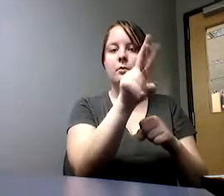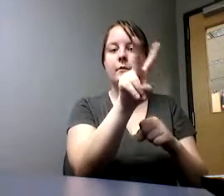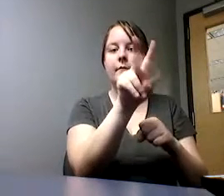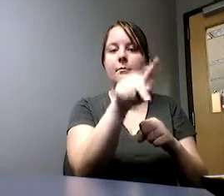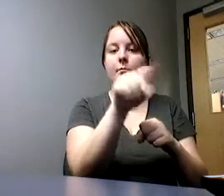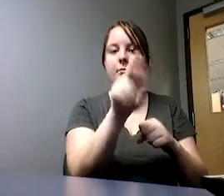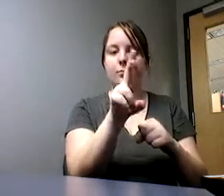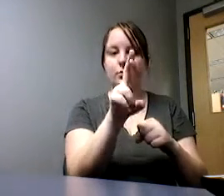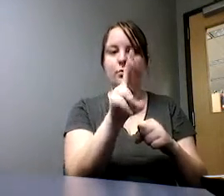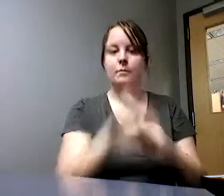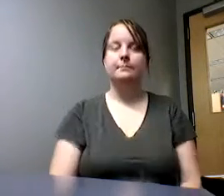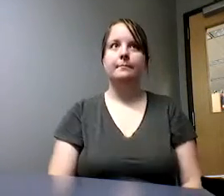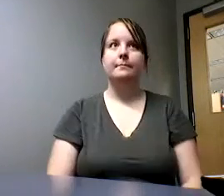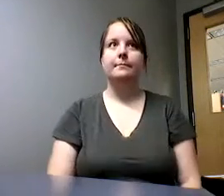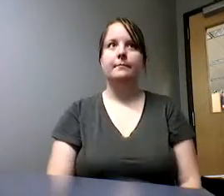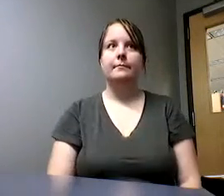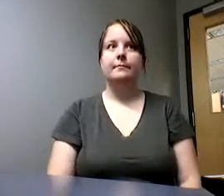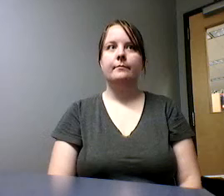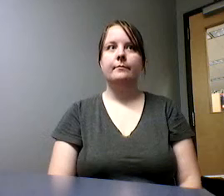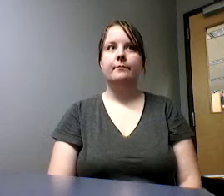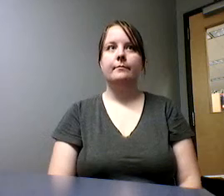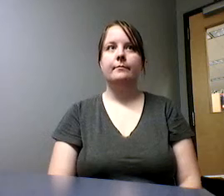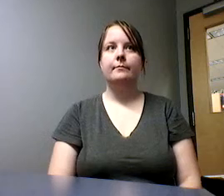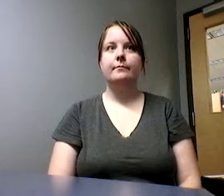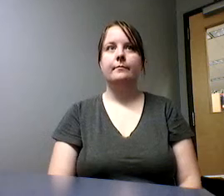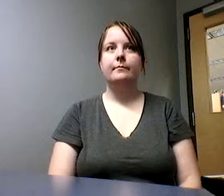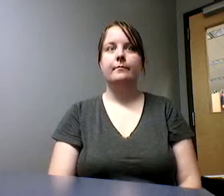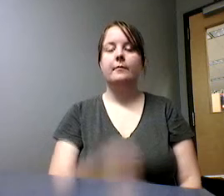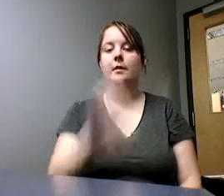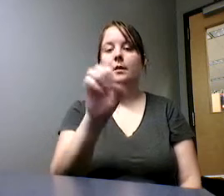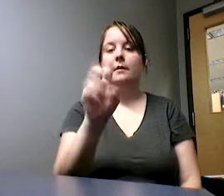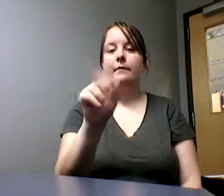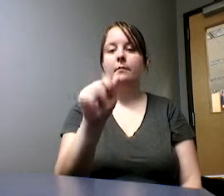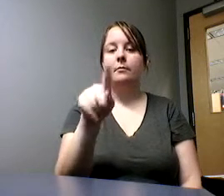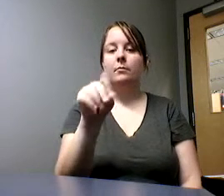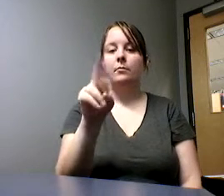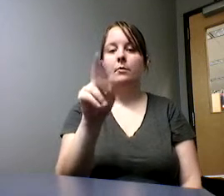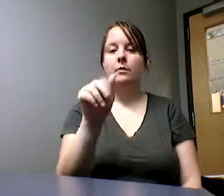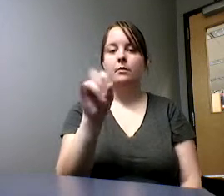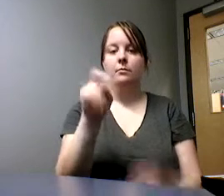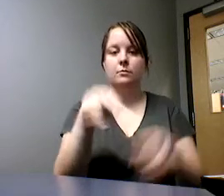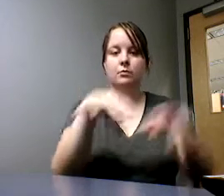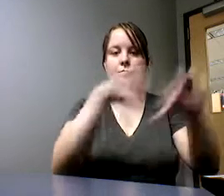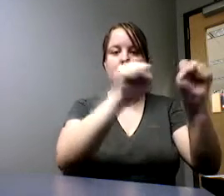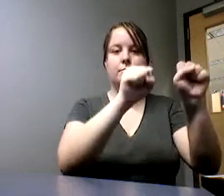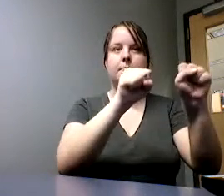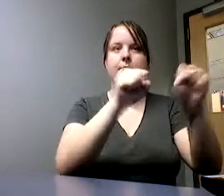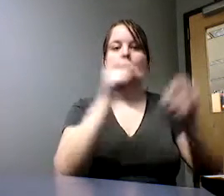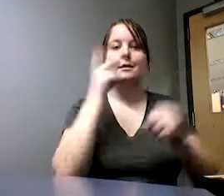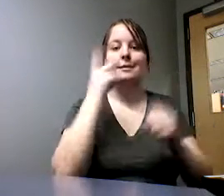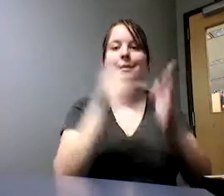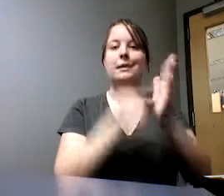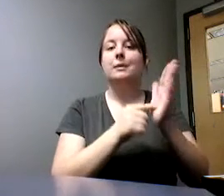Thinking about evaporation, we've talked about several possibilities or examples of evaporation. We talked about